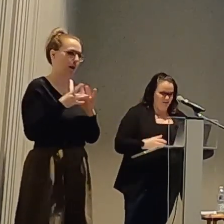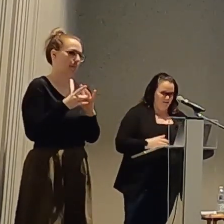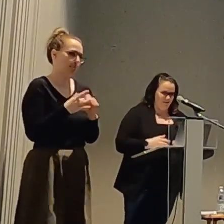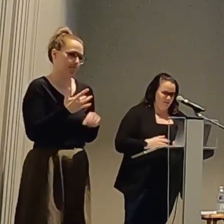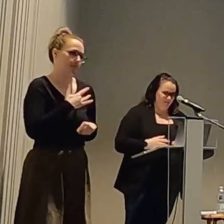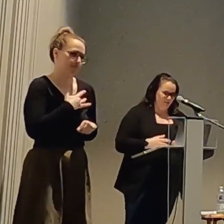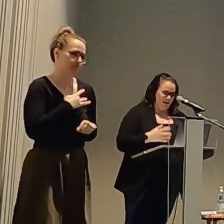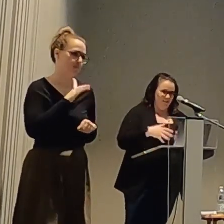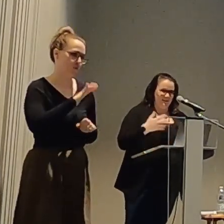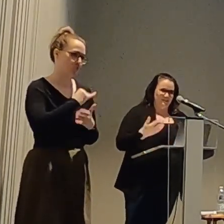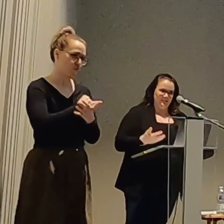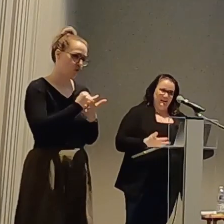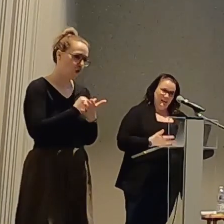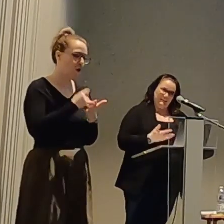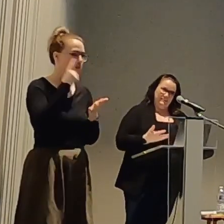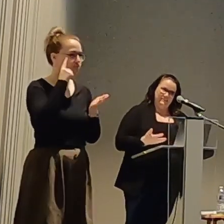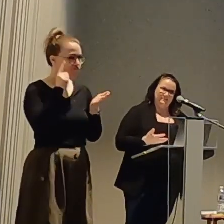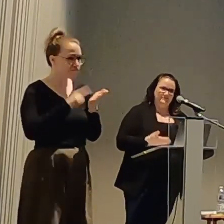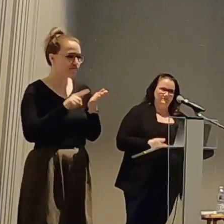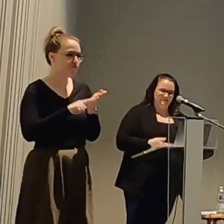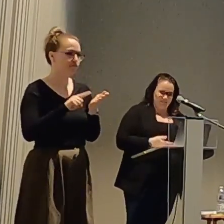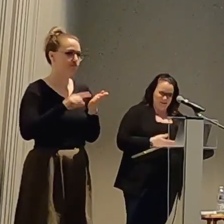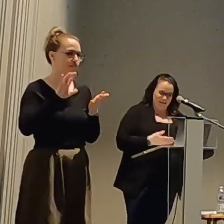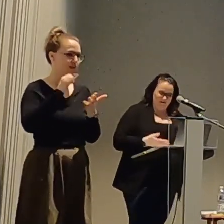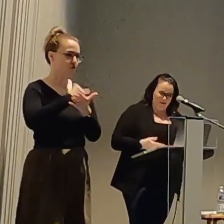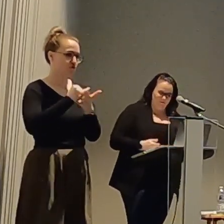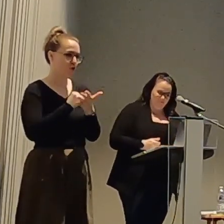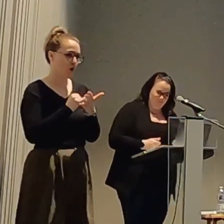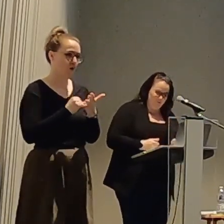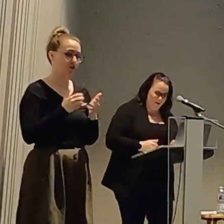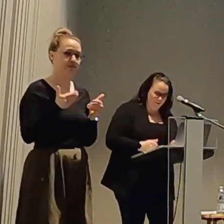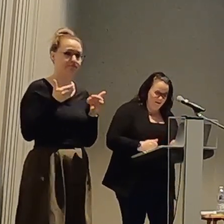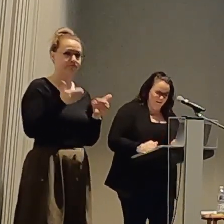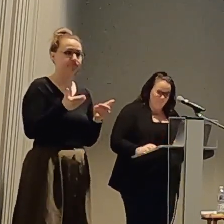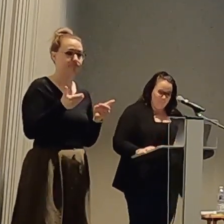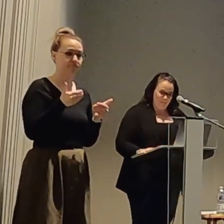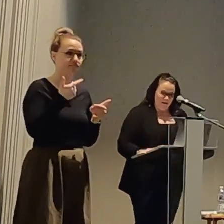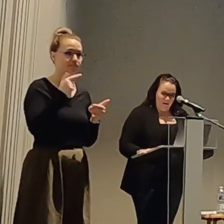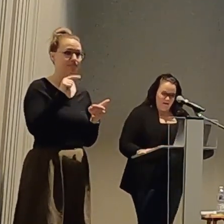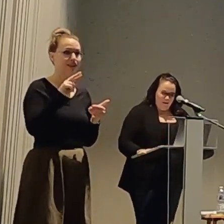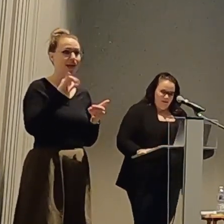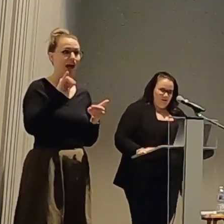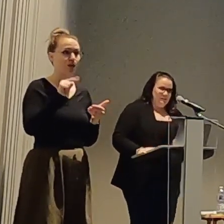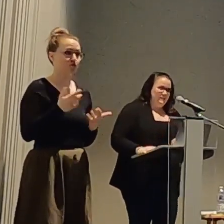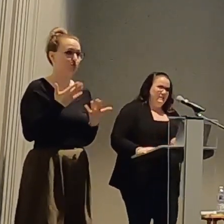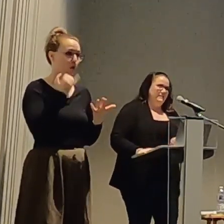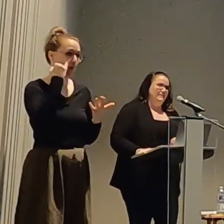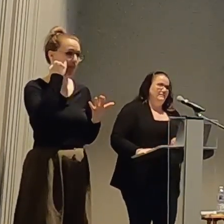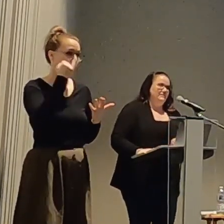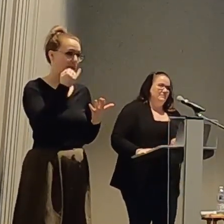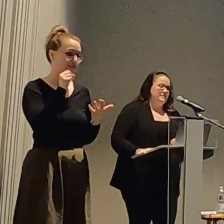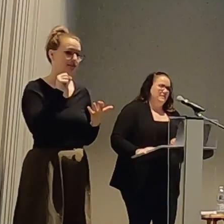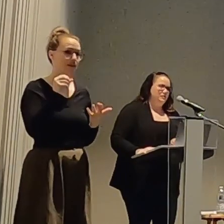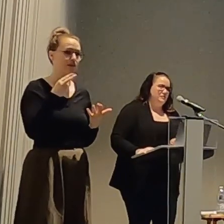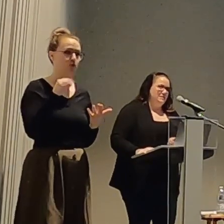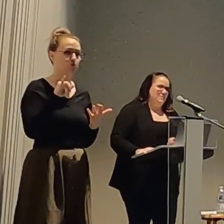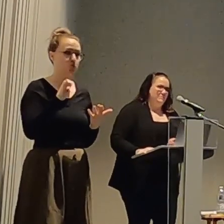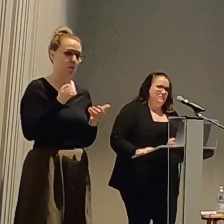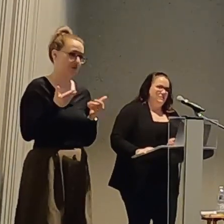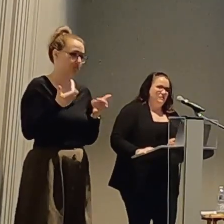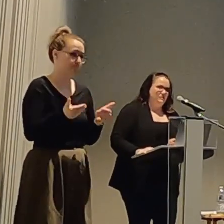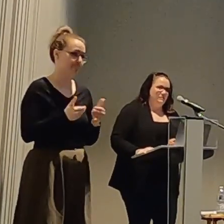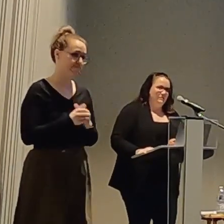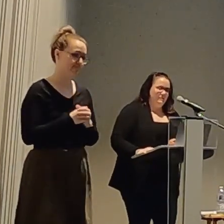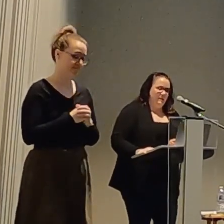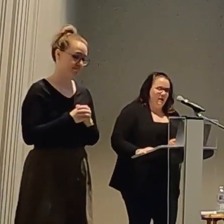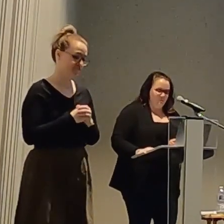course her gallerist said, hey, let's think about Guernica. She said that there was an interesting